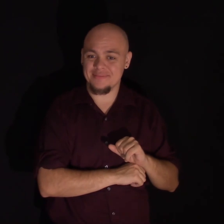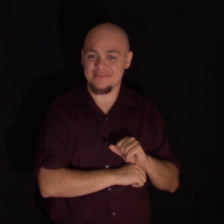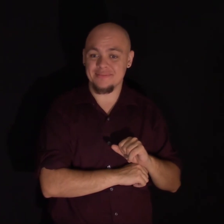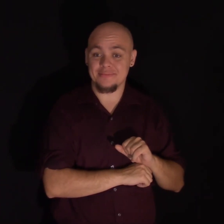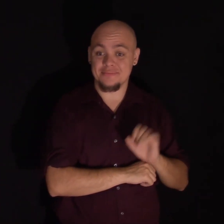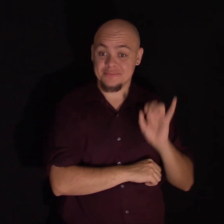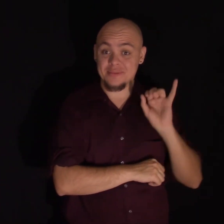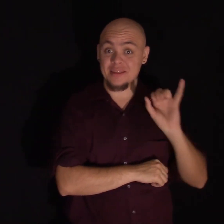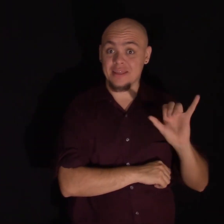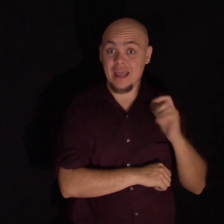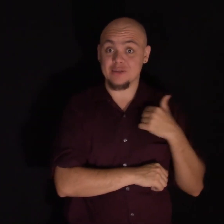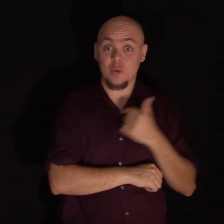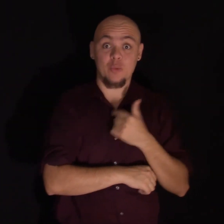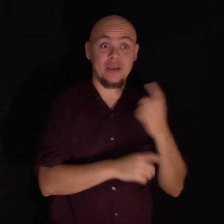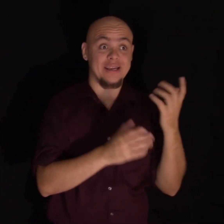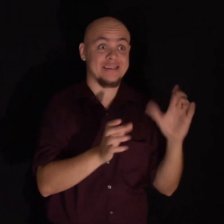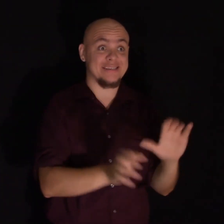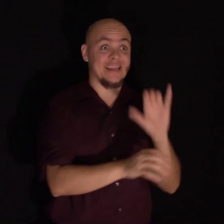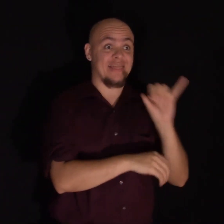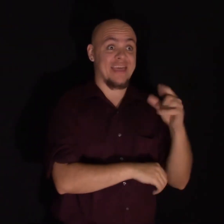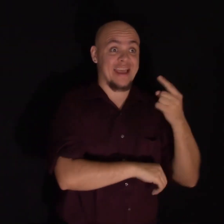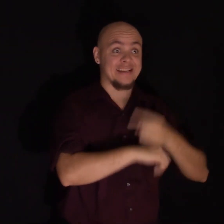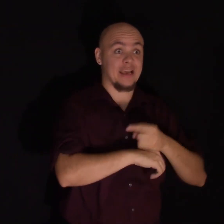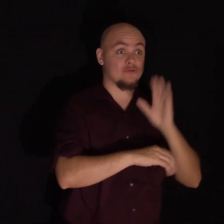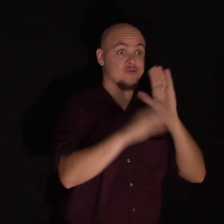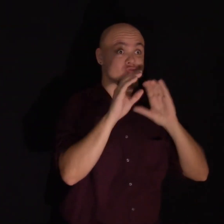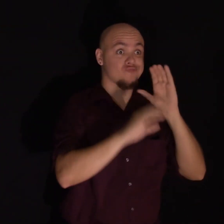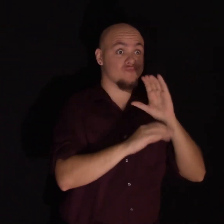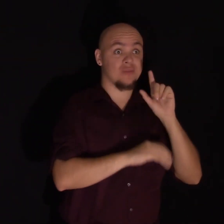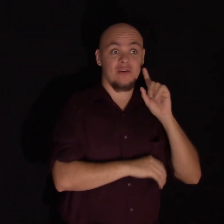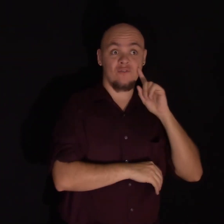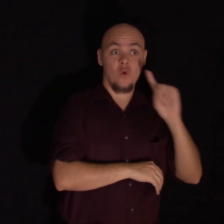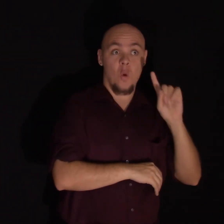so that's what we did that day